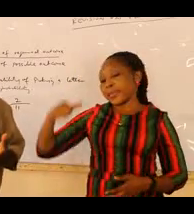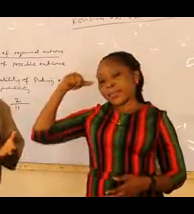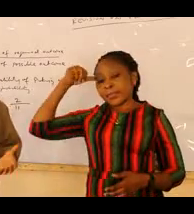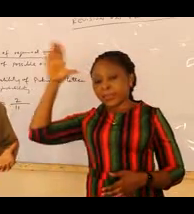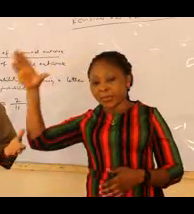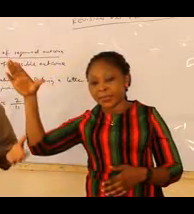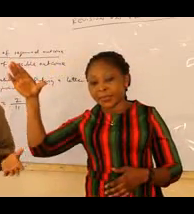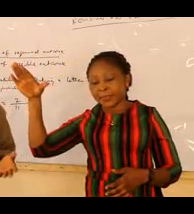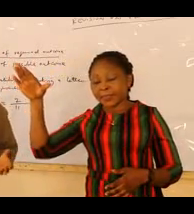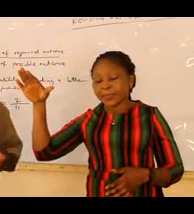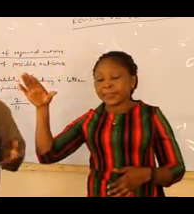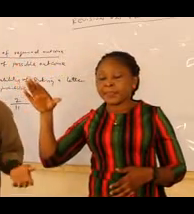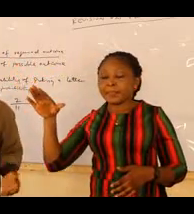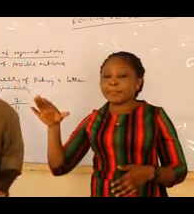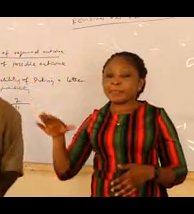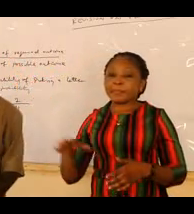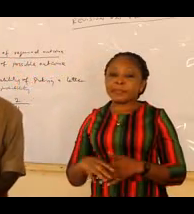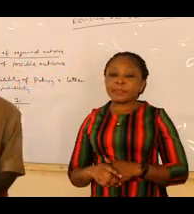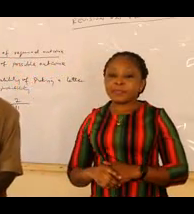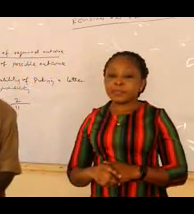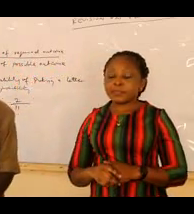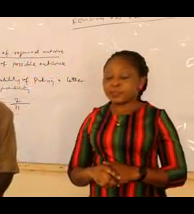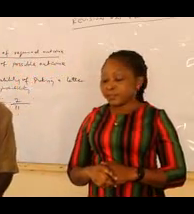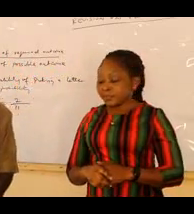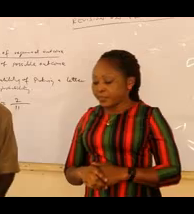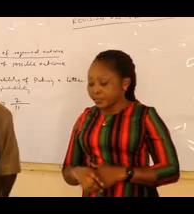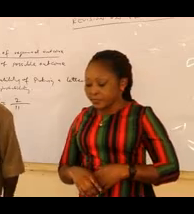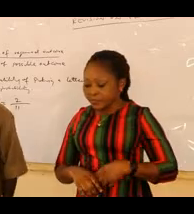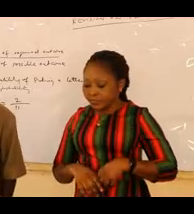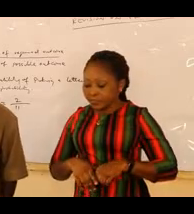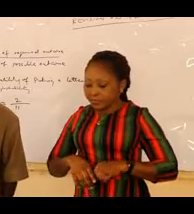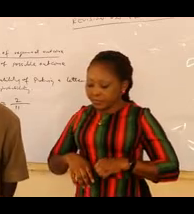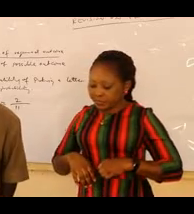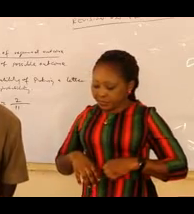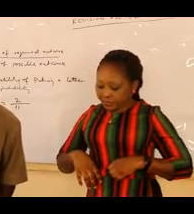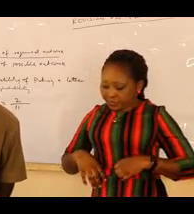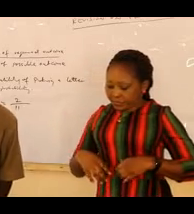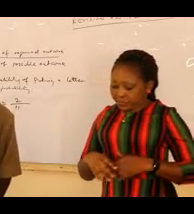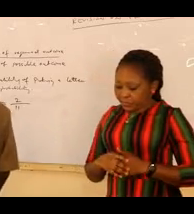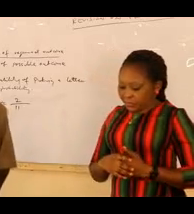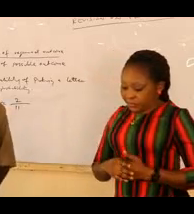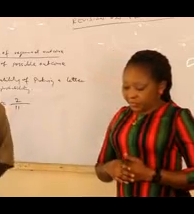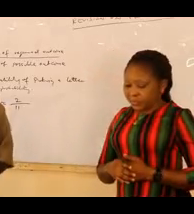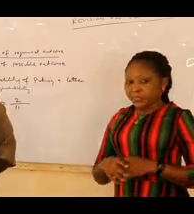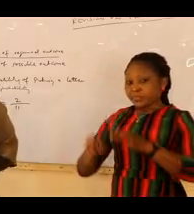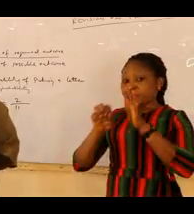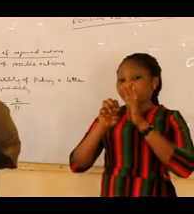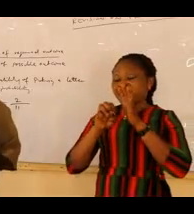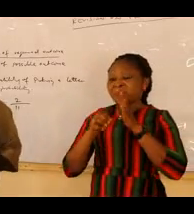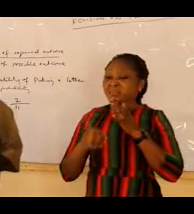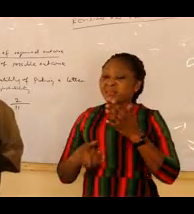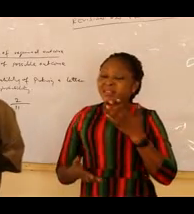they will tell you it's boy. Sometimes it fails. So I move on. As when you talk about